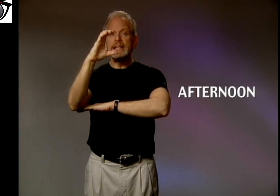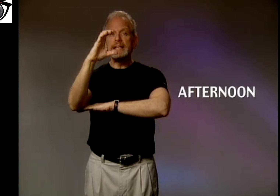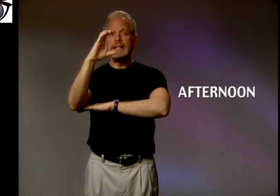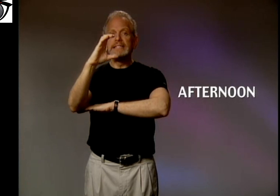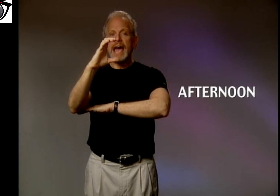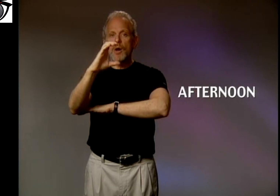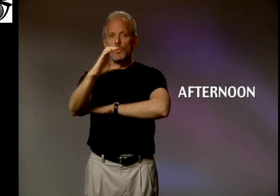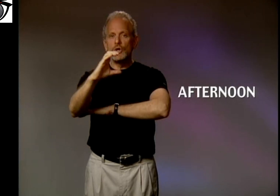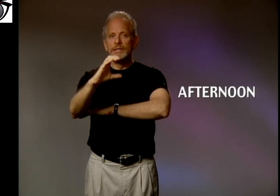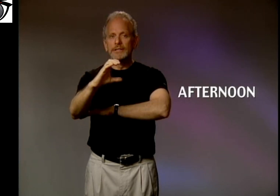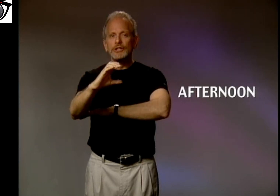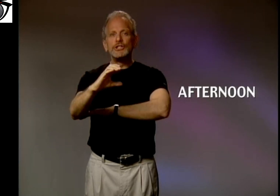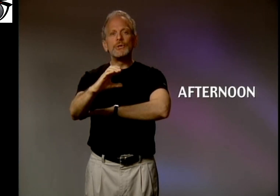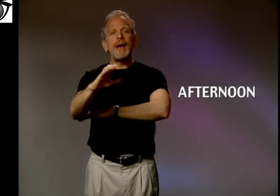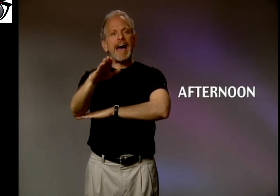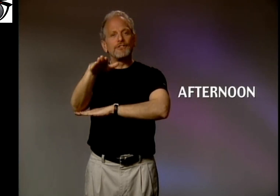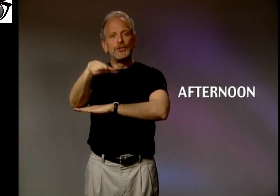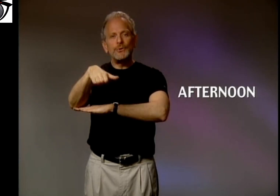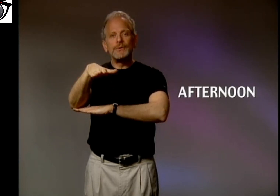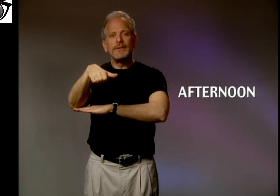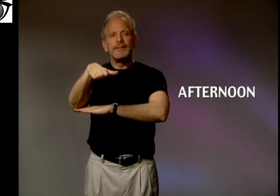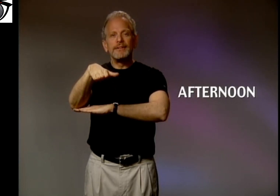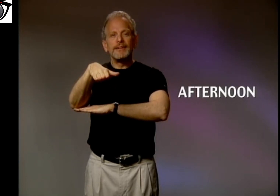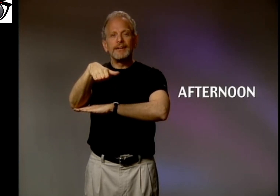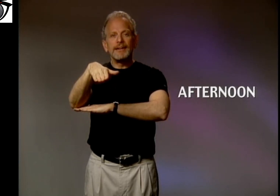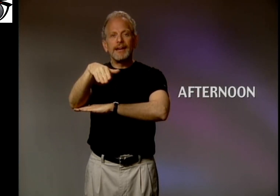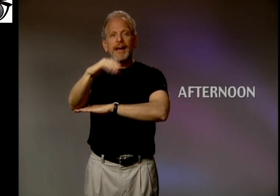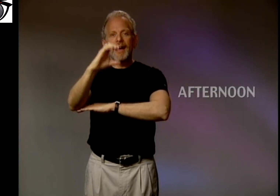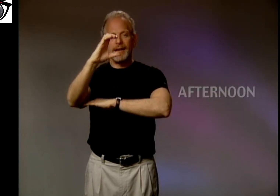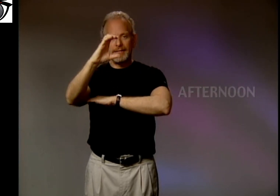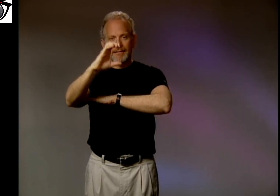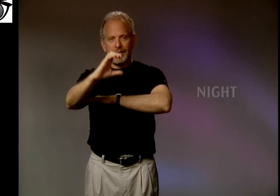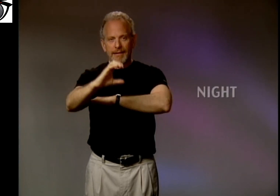the sun's movement downward to afternoon.